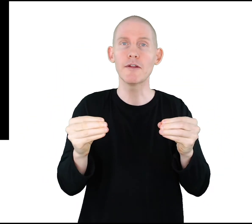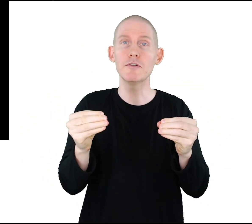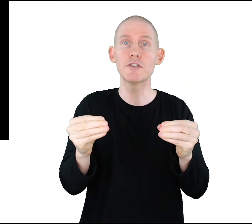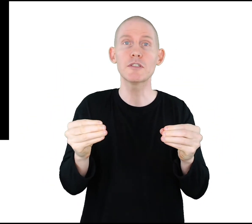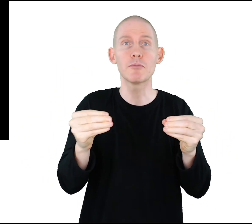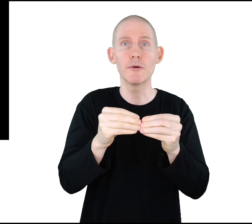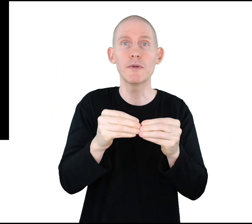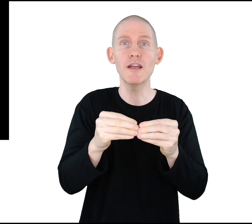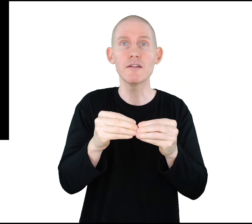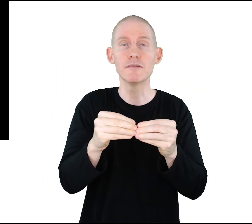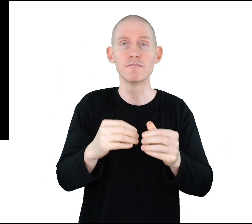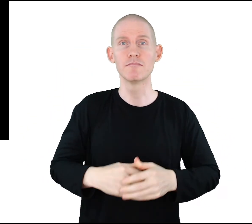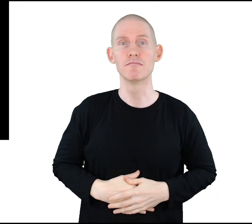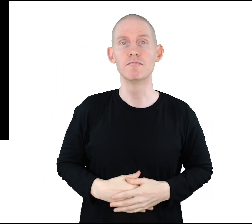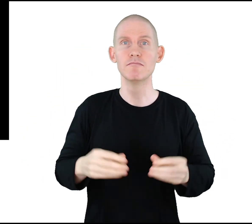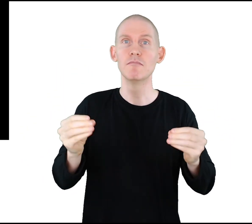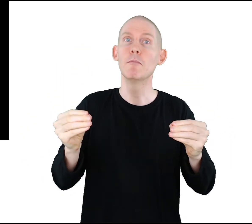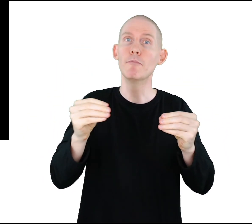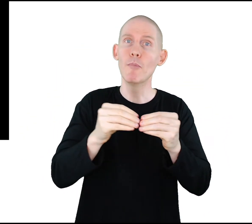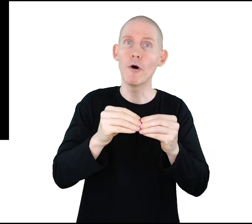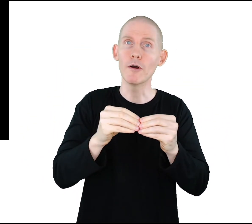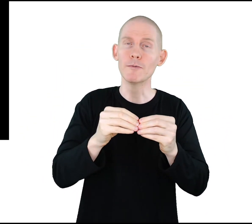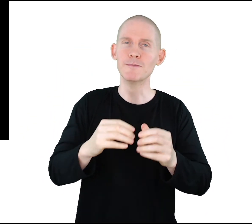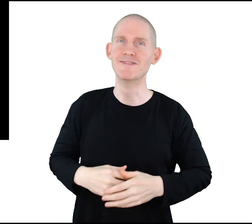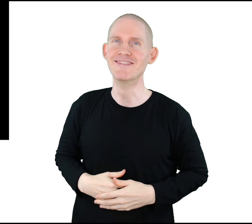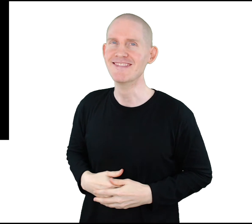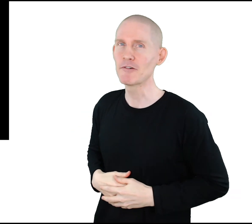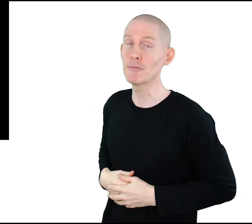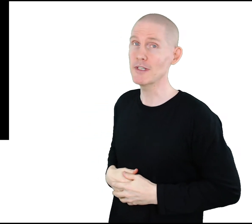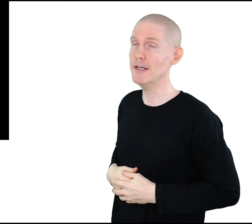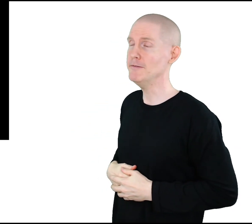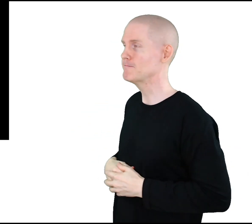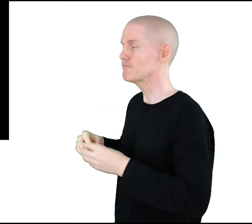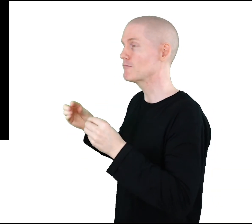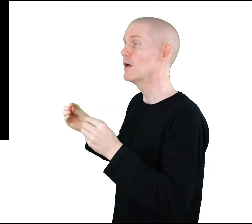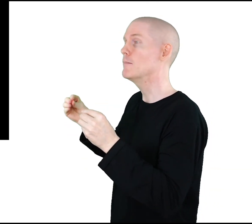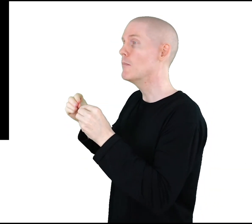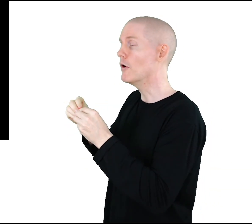and just put them together. More. From the side. More.